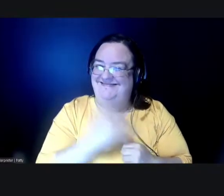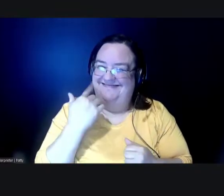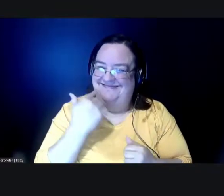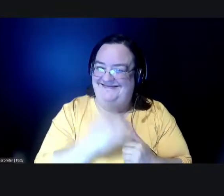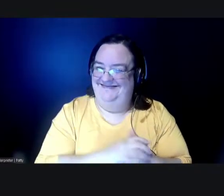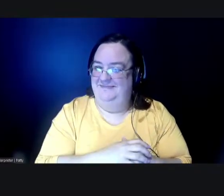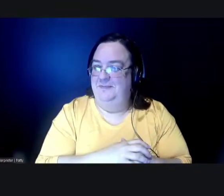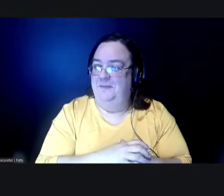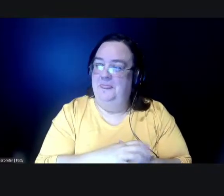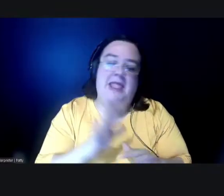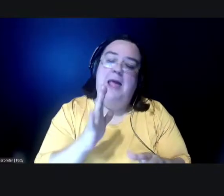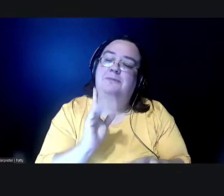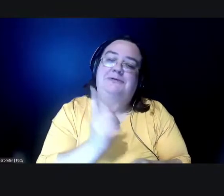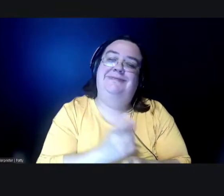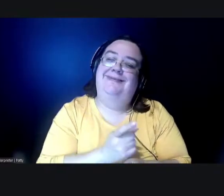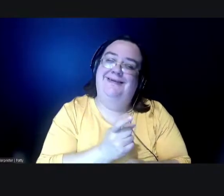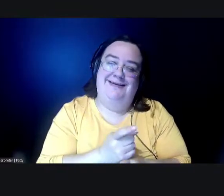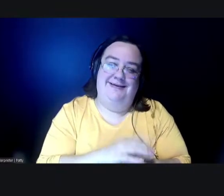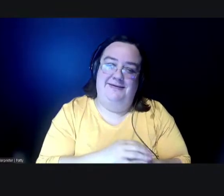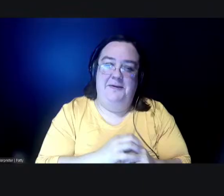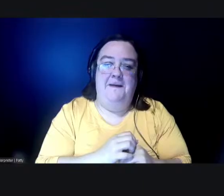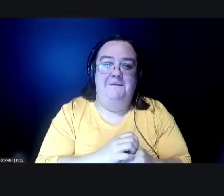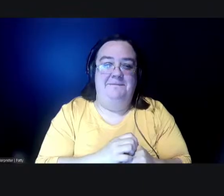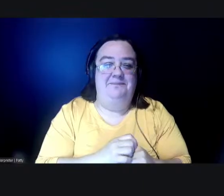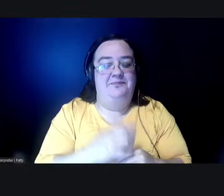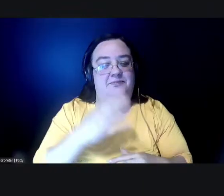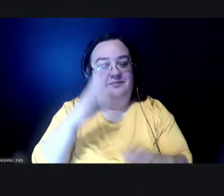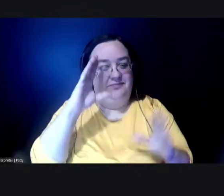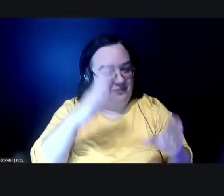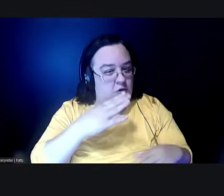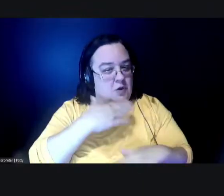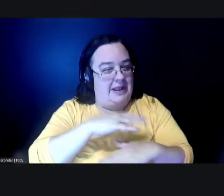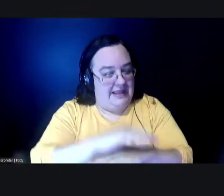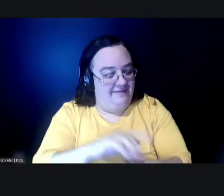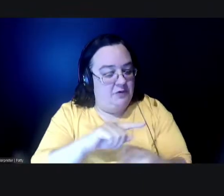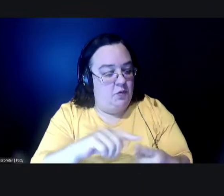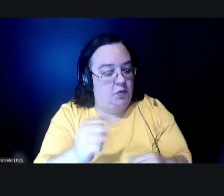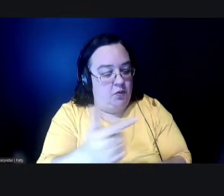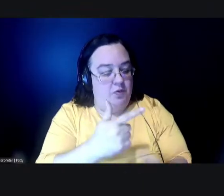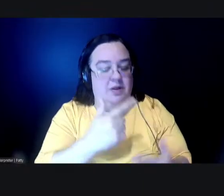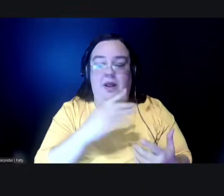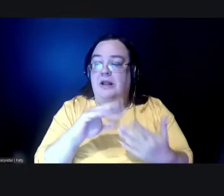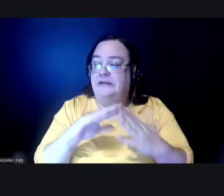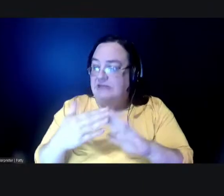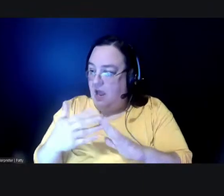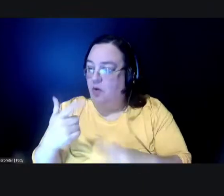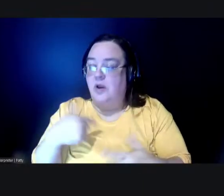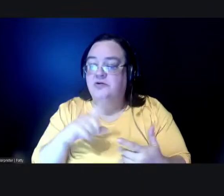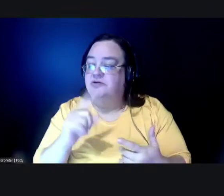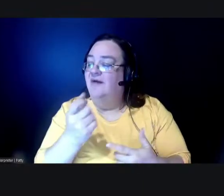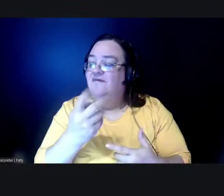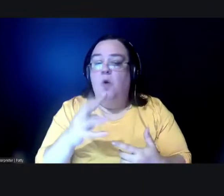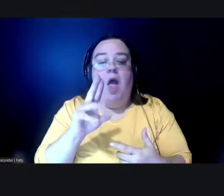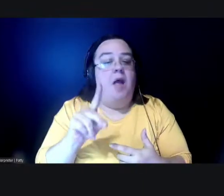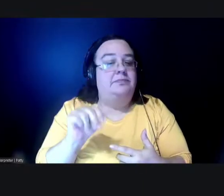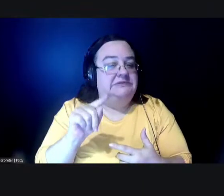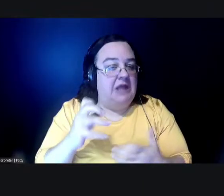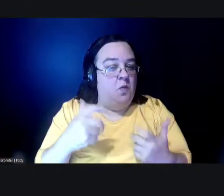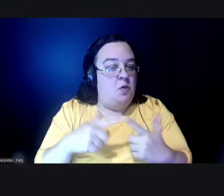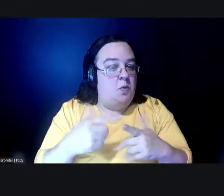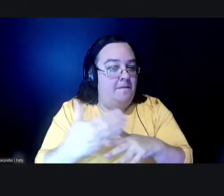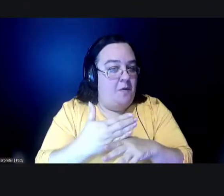I'm just kidding. Good evening, Mayor and Council, Town of Cheverly. Just a few updates to provide this